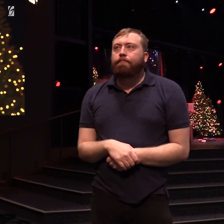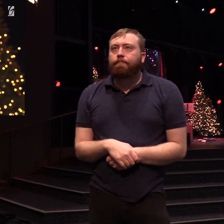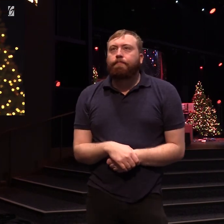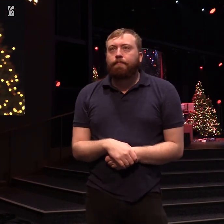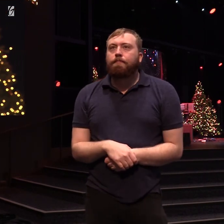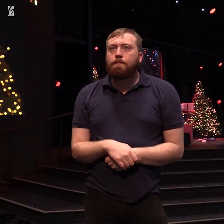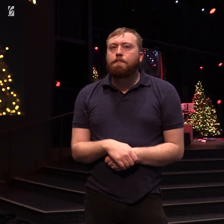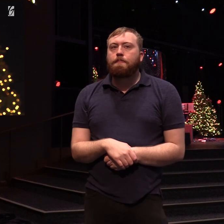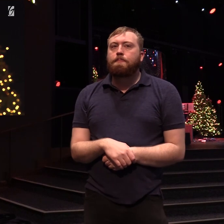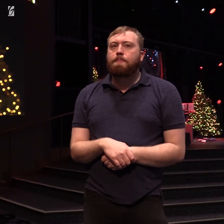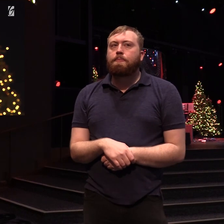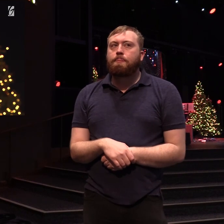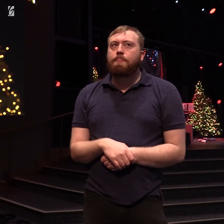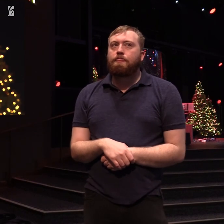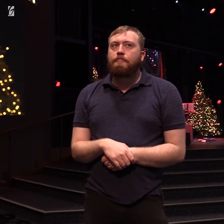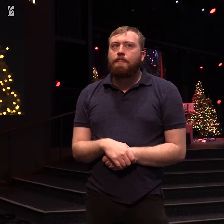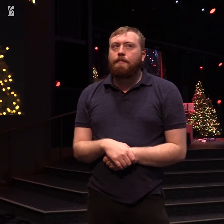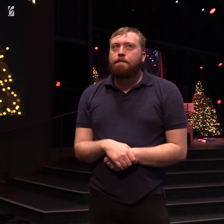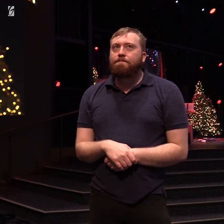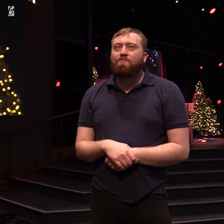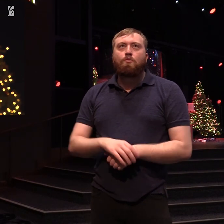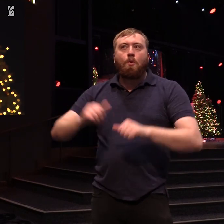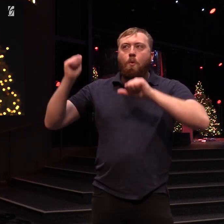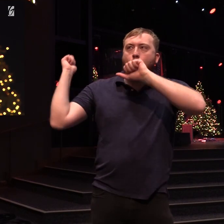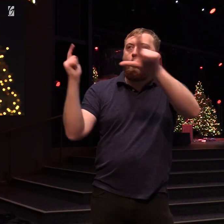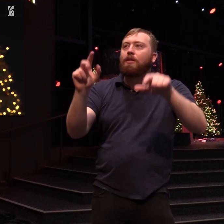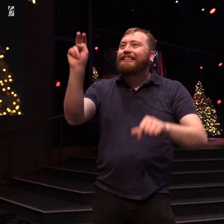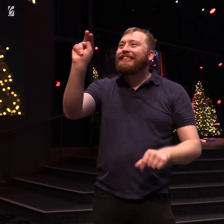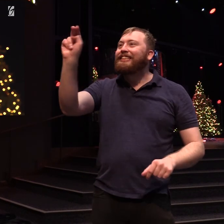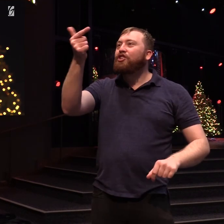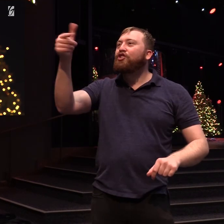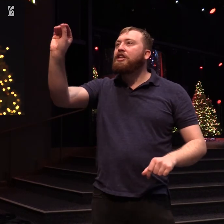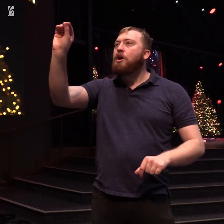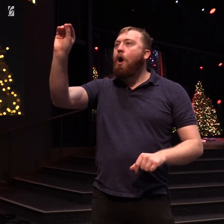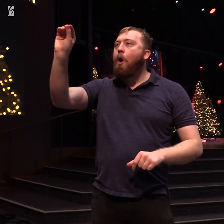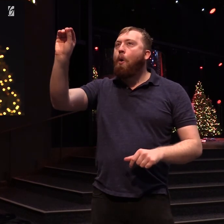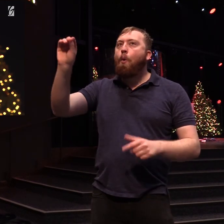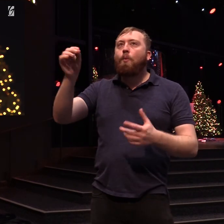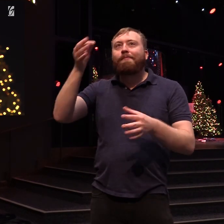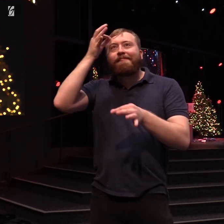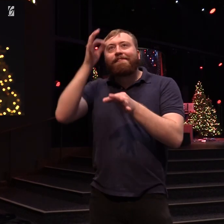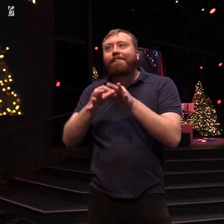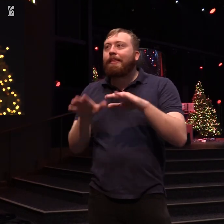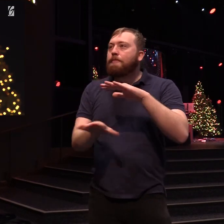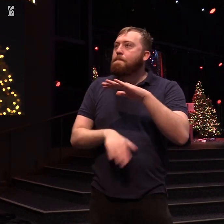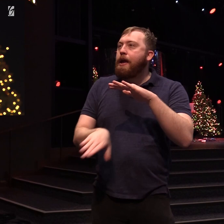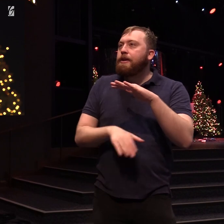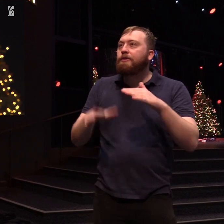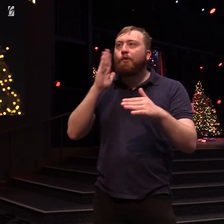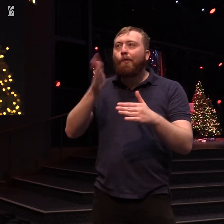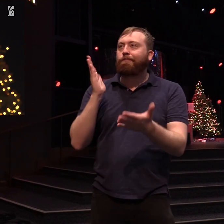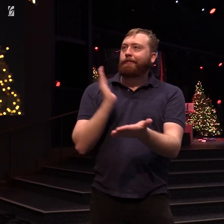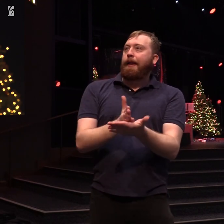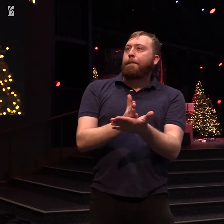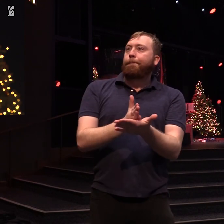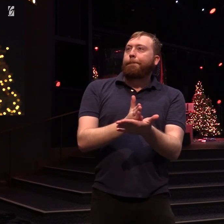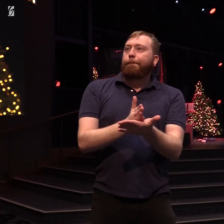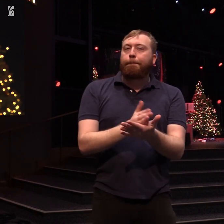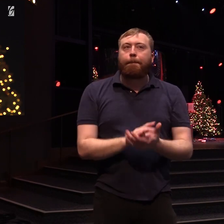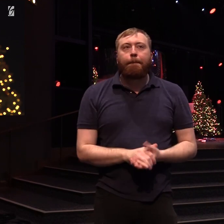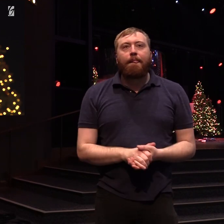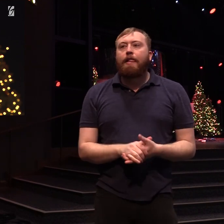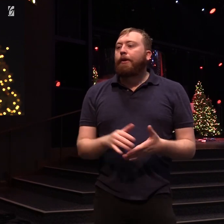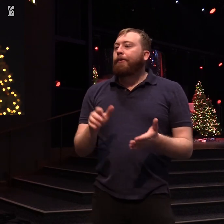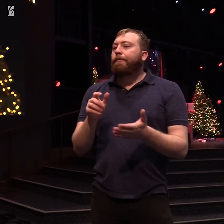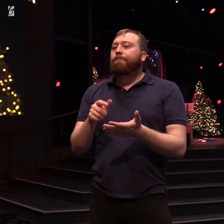Every faith-based NGO will be discontinued. Christian doctors, lawyers,